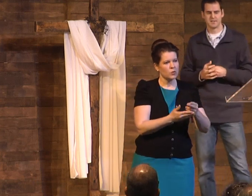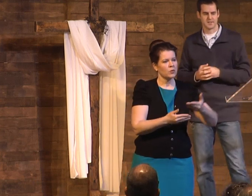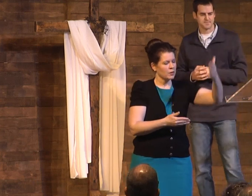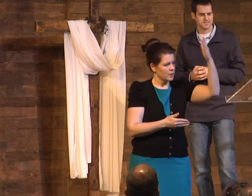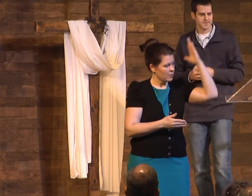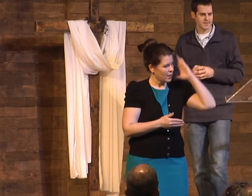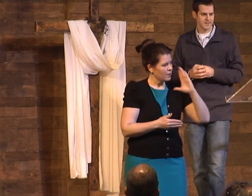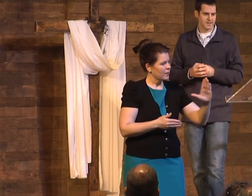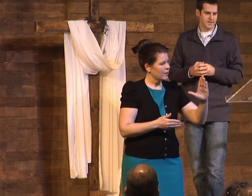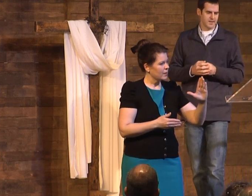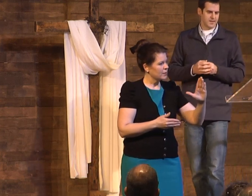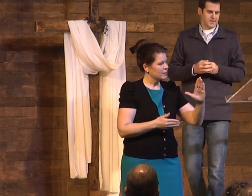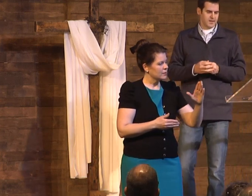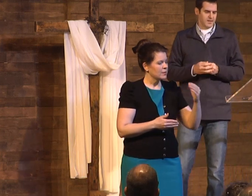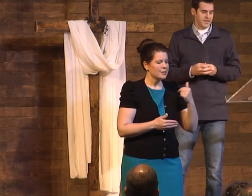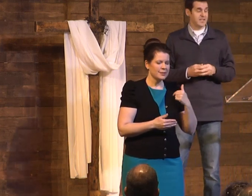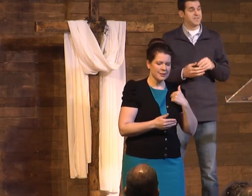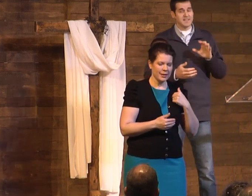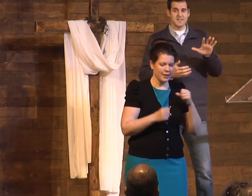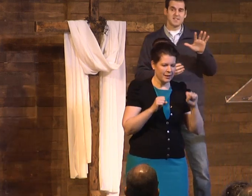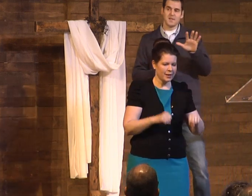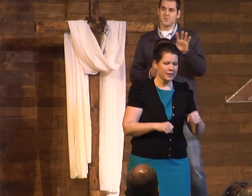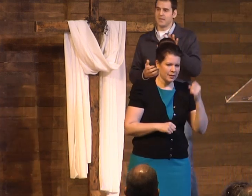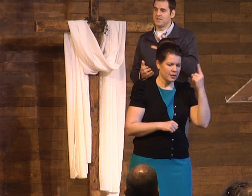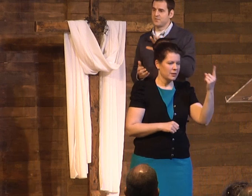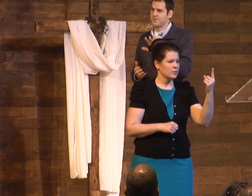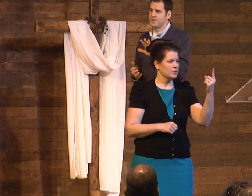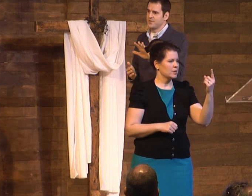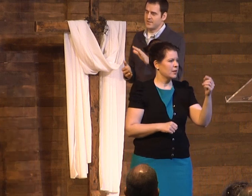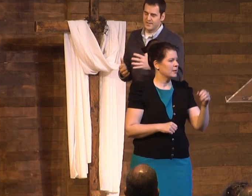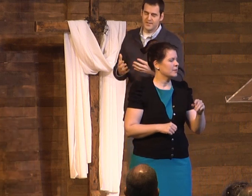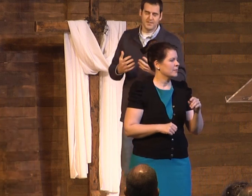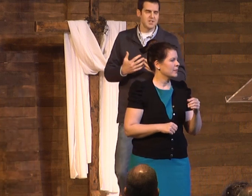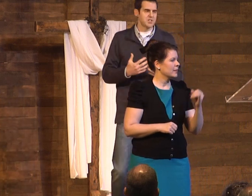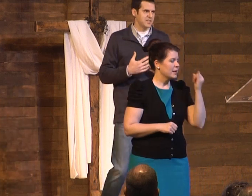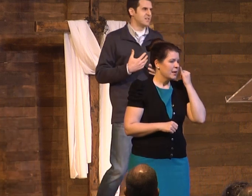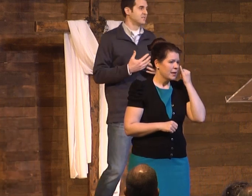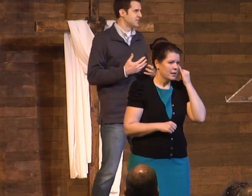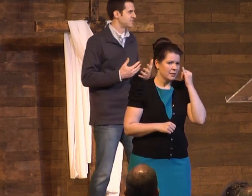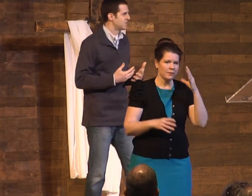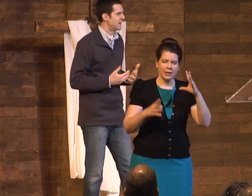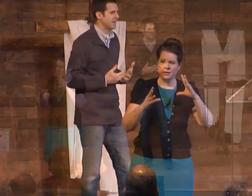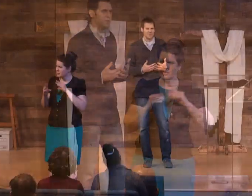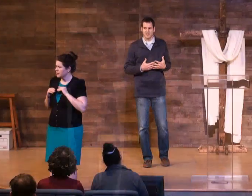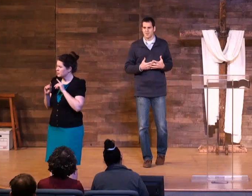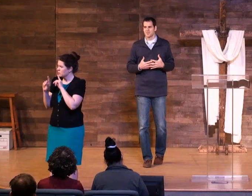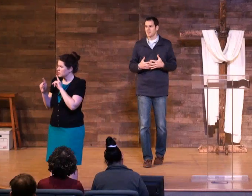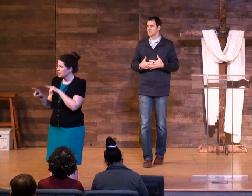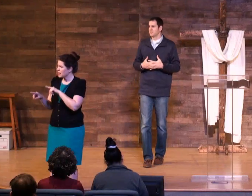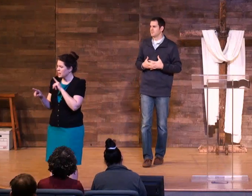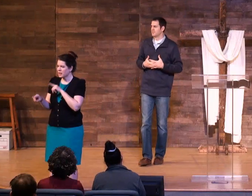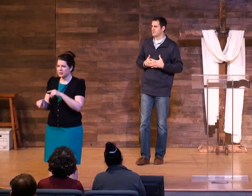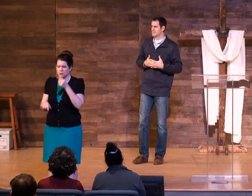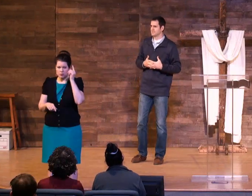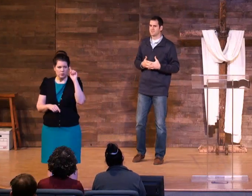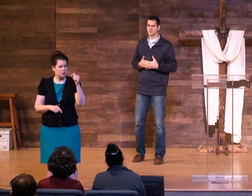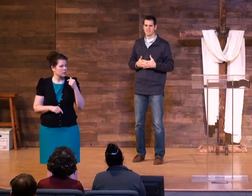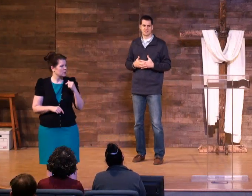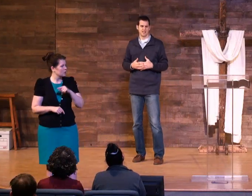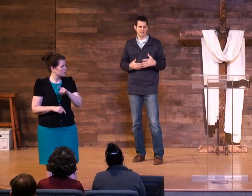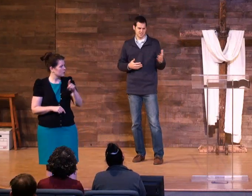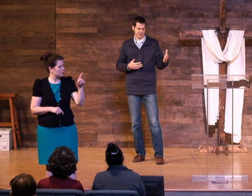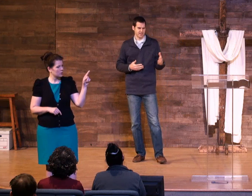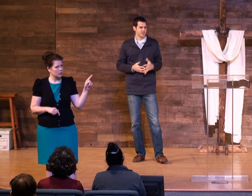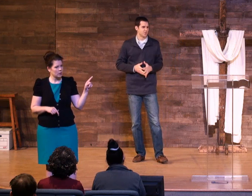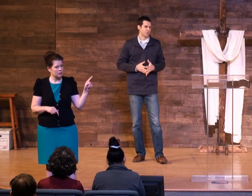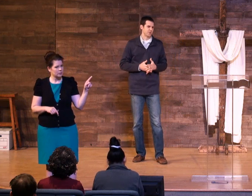can handle it? And if that's an acceptable answer for you, and eventually, after a while, it became acceptable for me to lean into